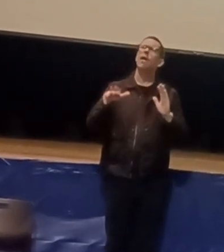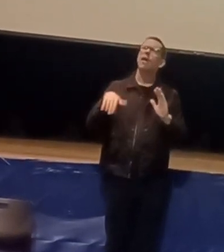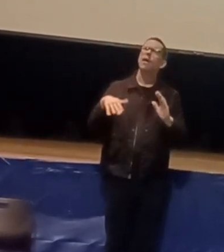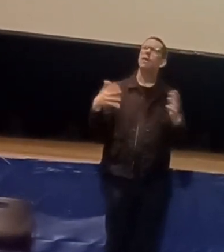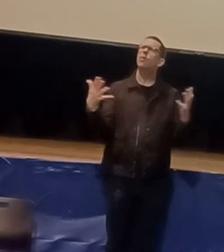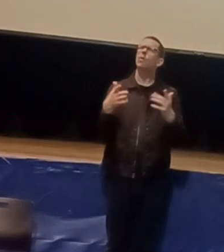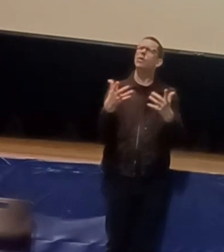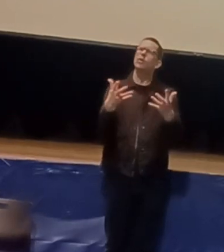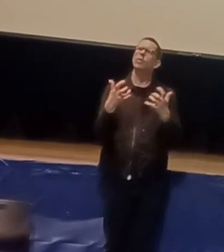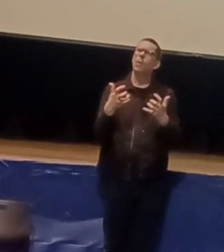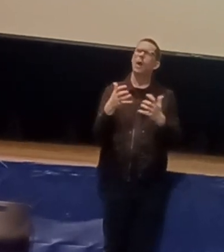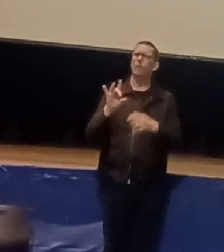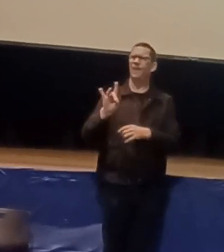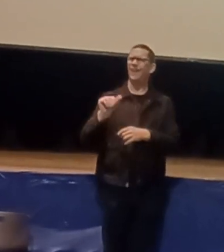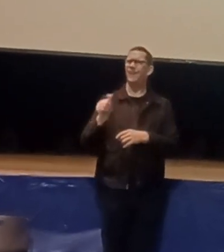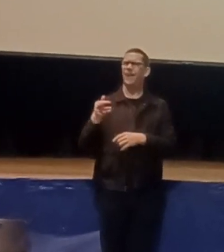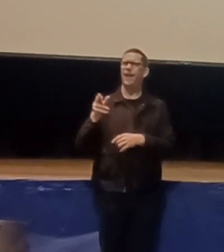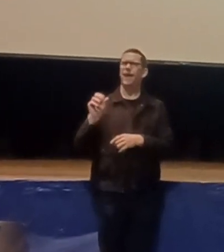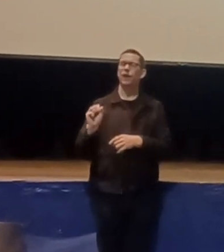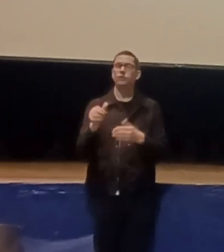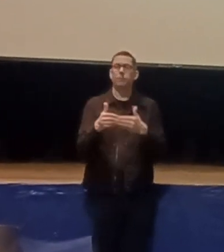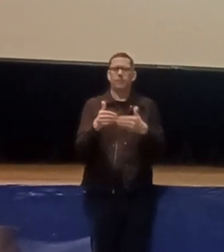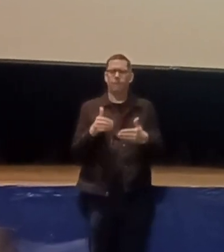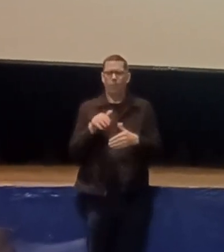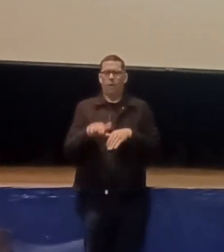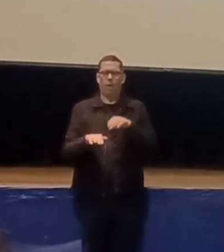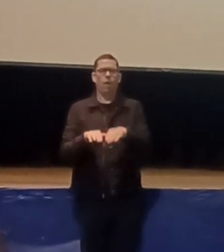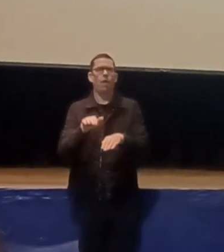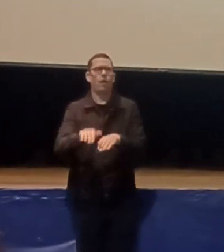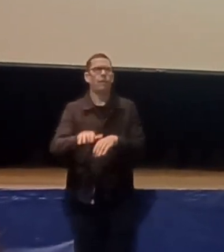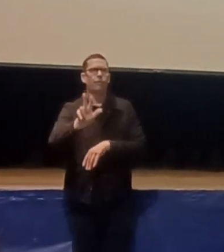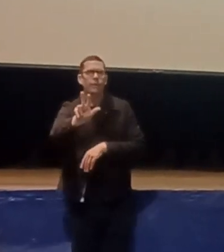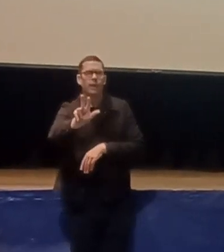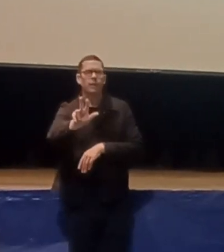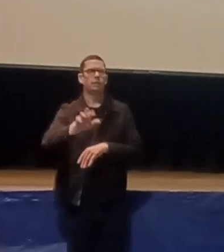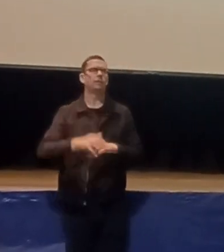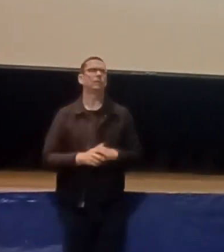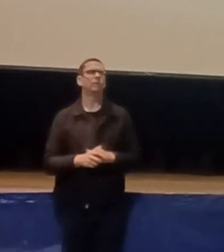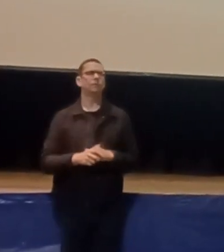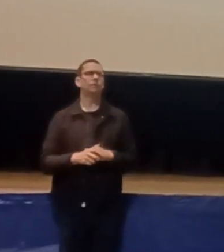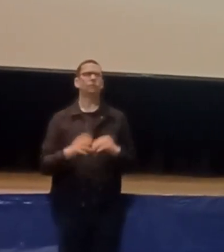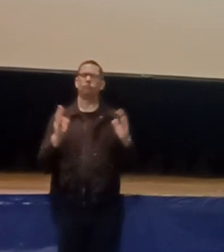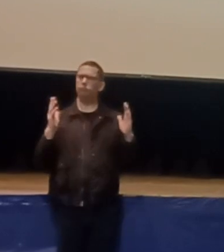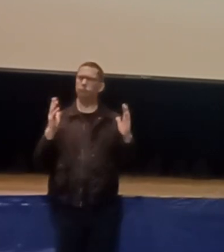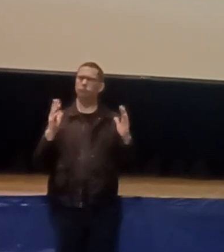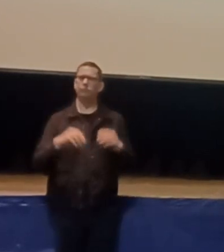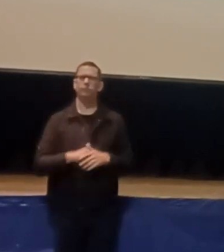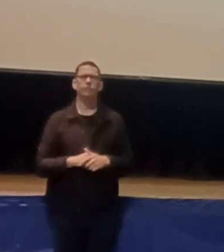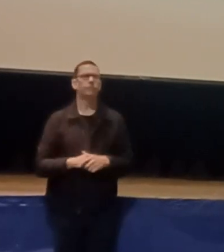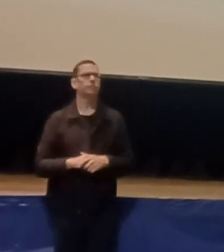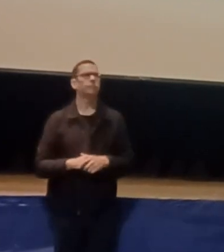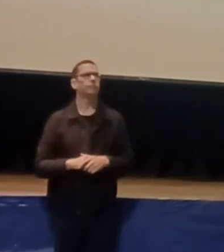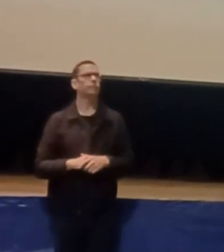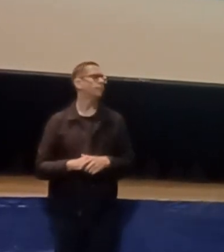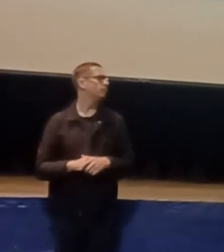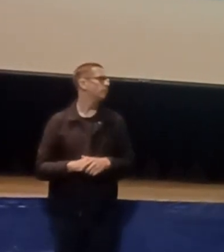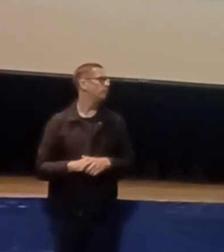acres before you get to step 3? That's number 1.